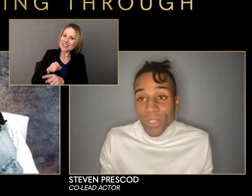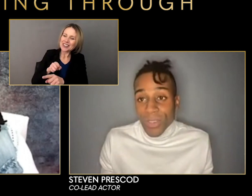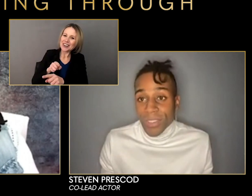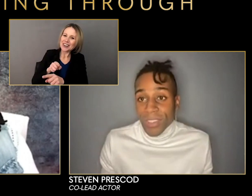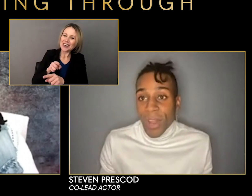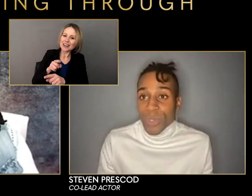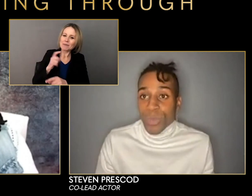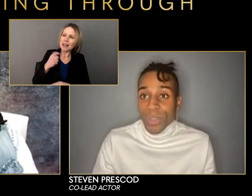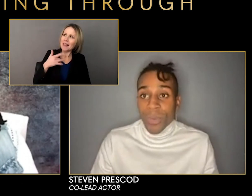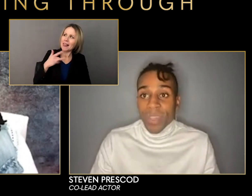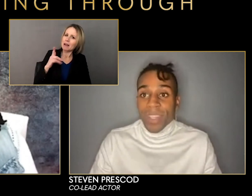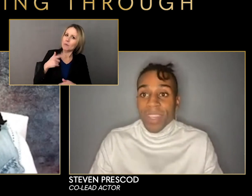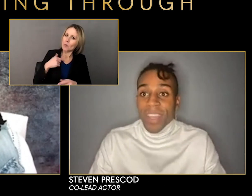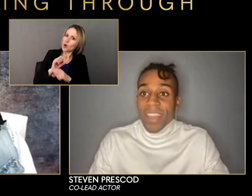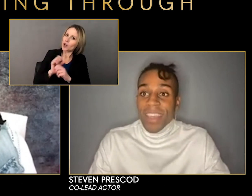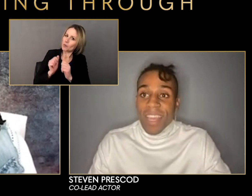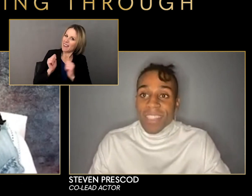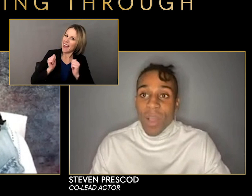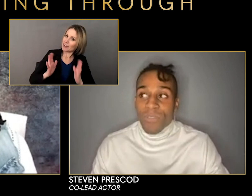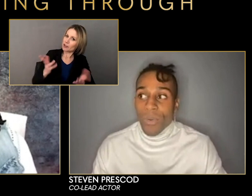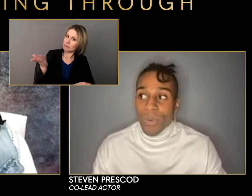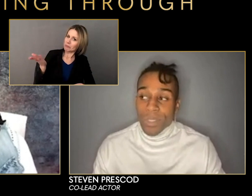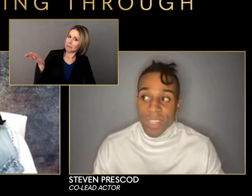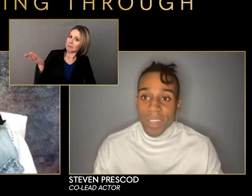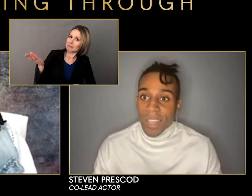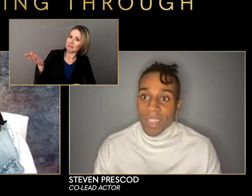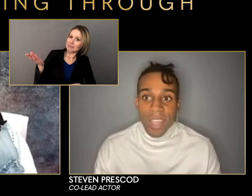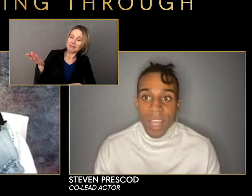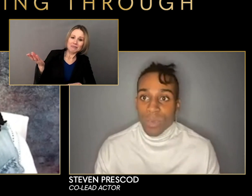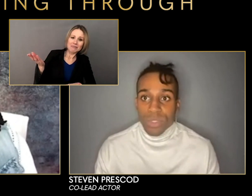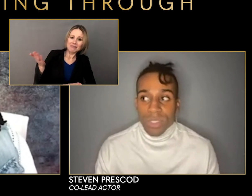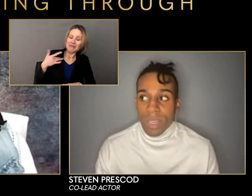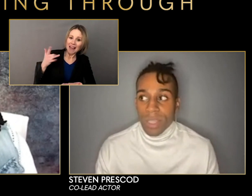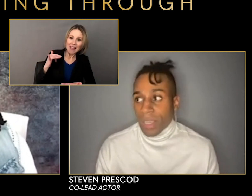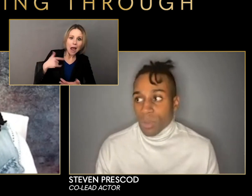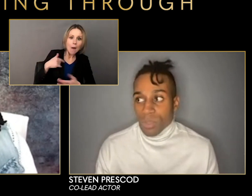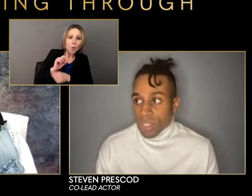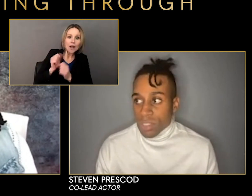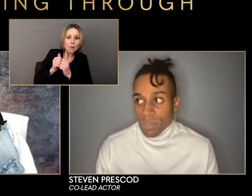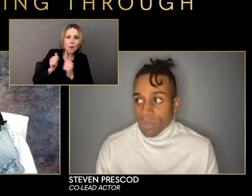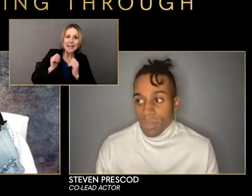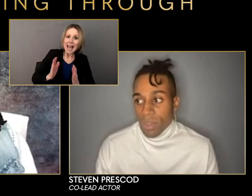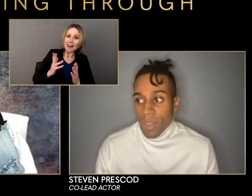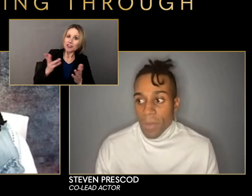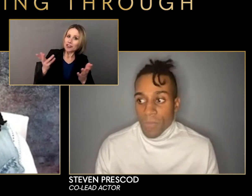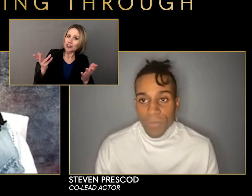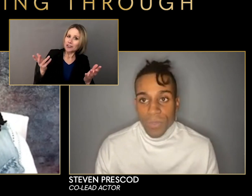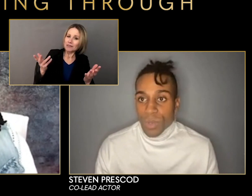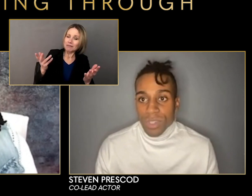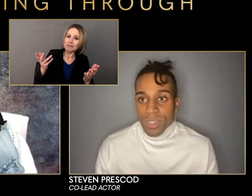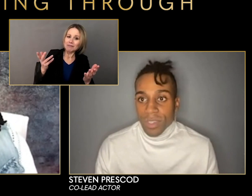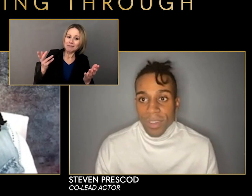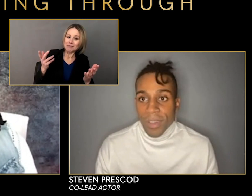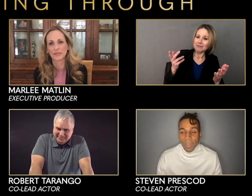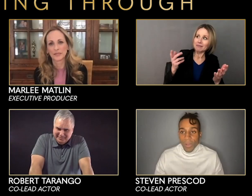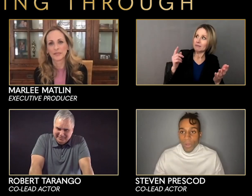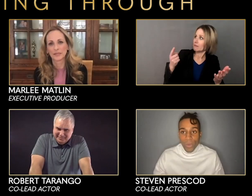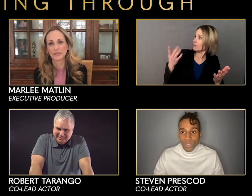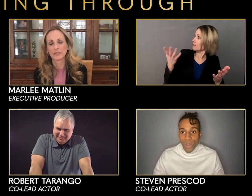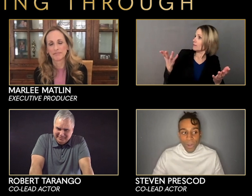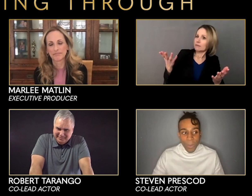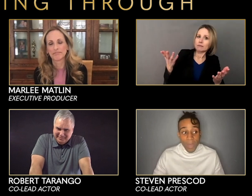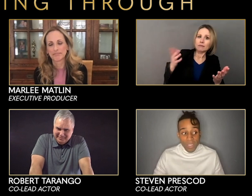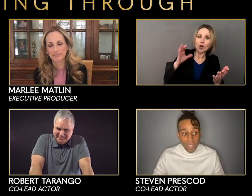an actor that I was Right. working with. And that's how it felt on set, like exactly what you said. Like, it was just, he was just